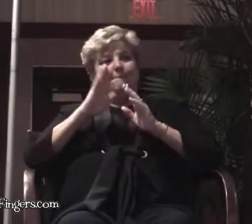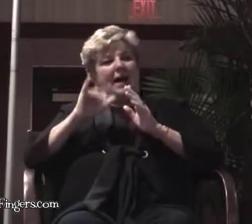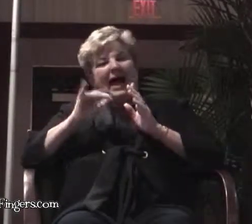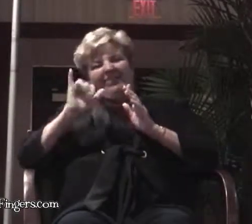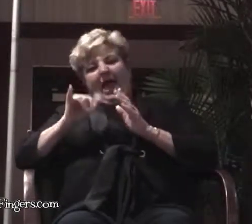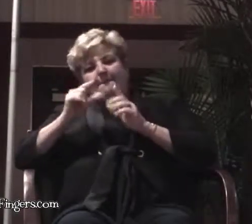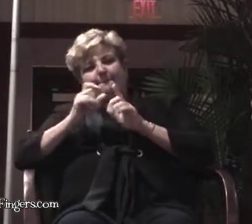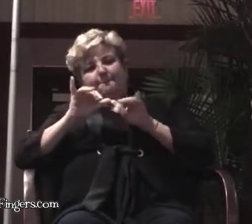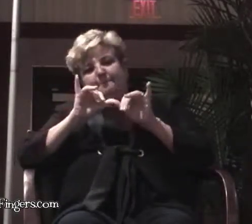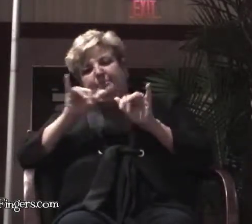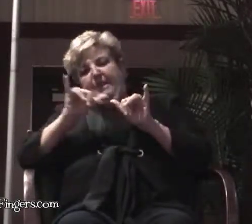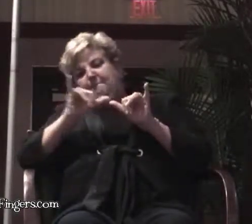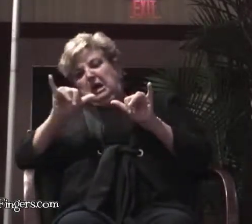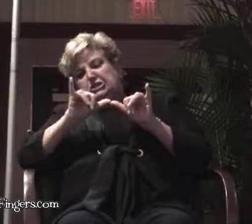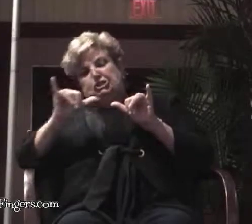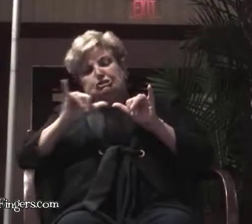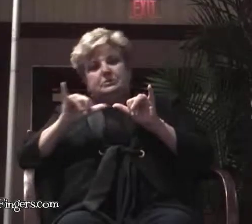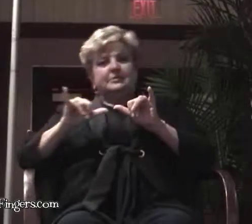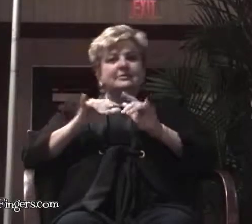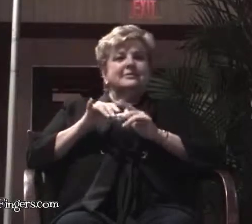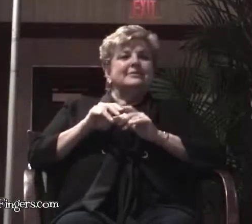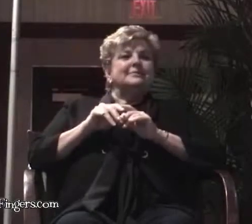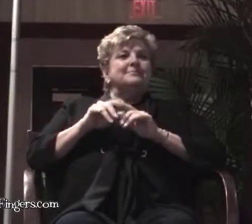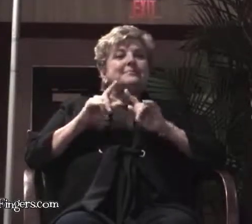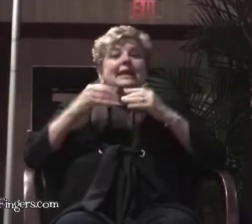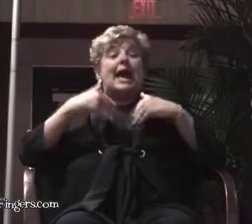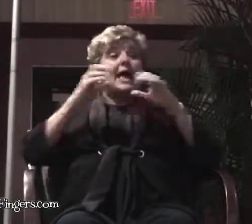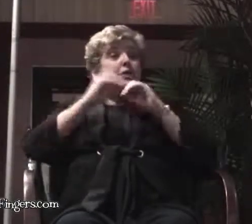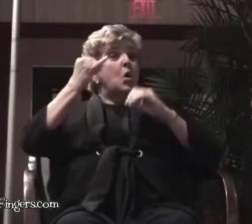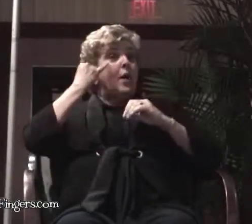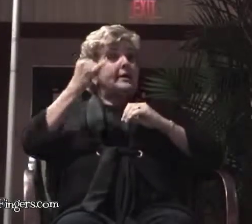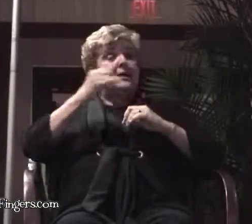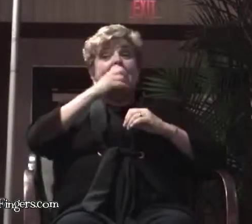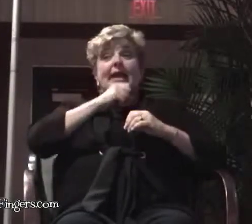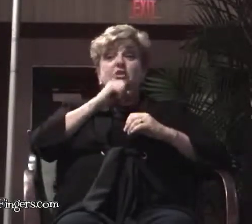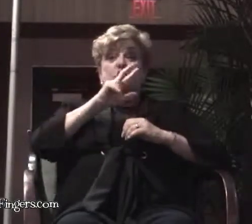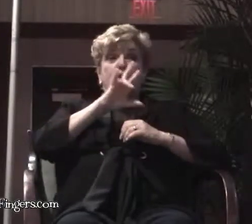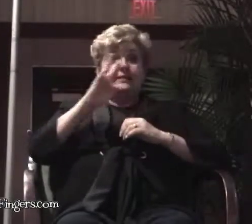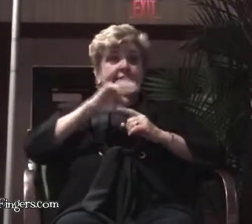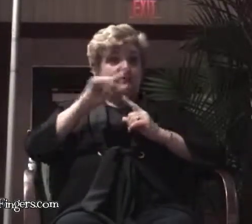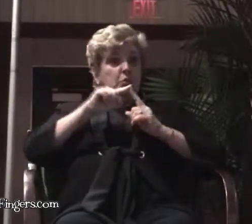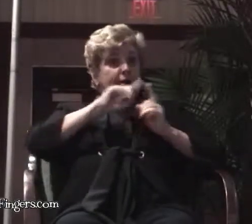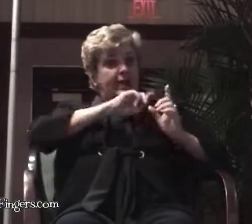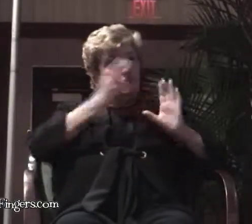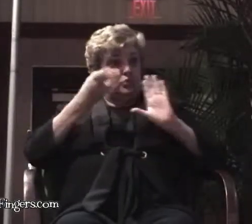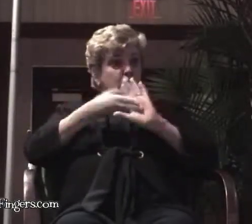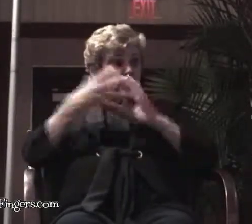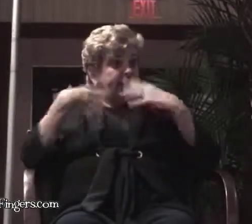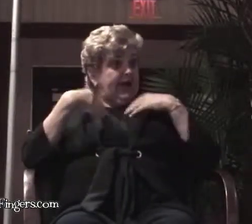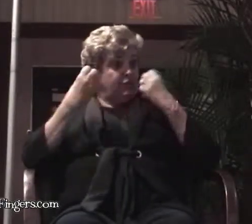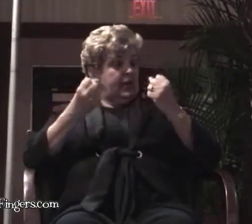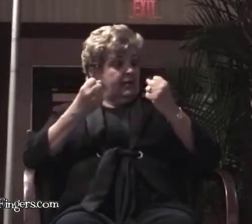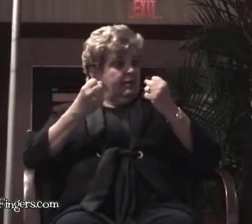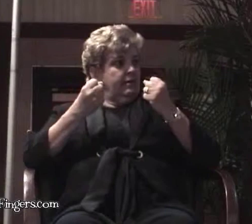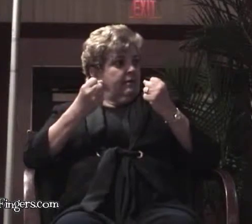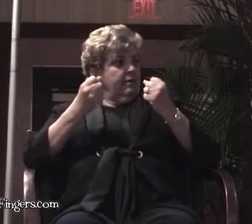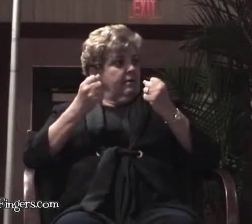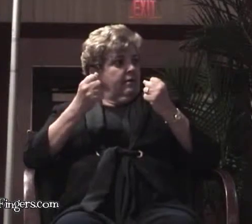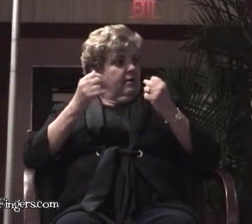I had no idea at age 37 when I came into the recovery that there was more perspectives in the world